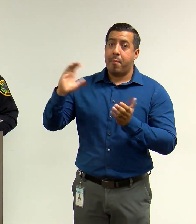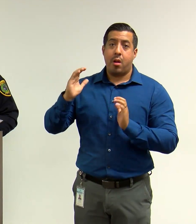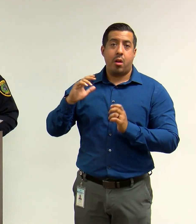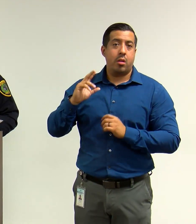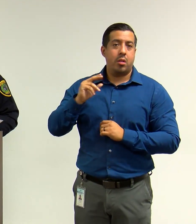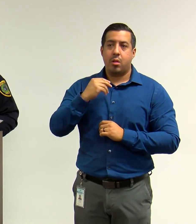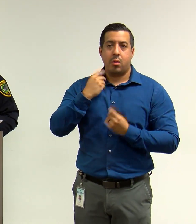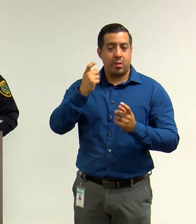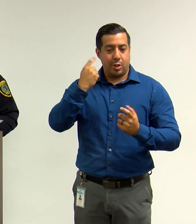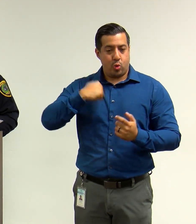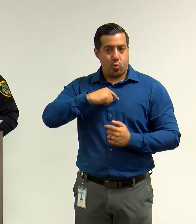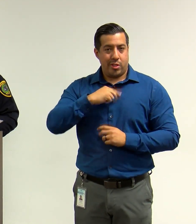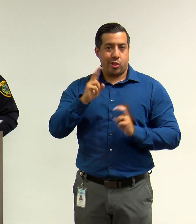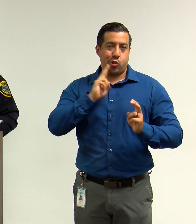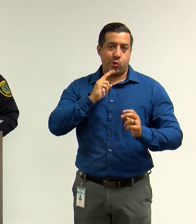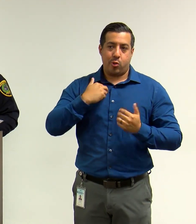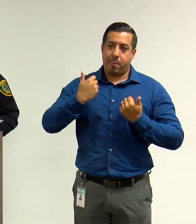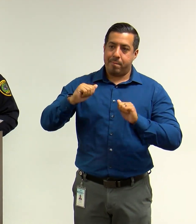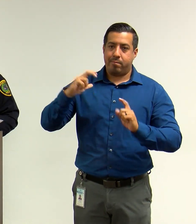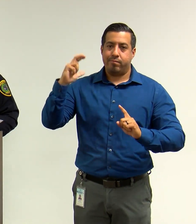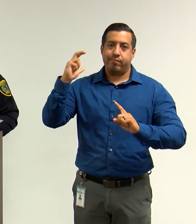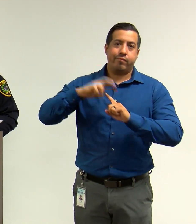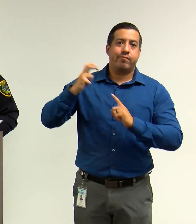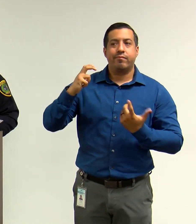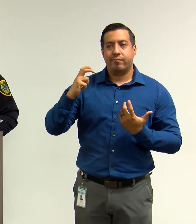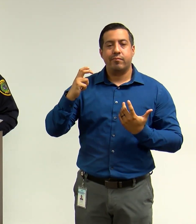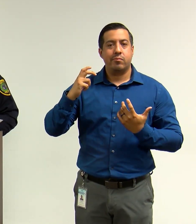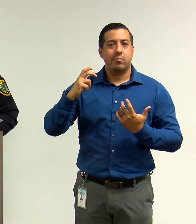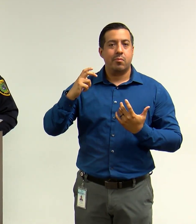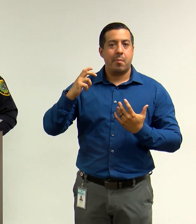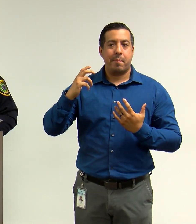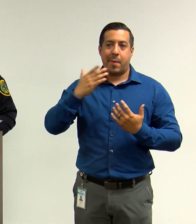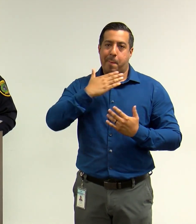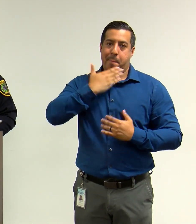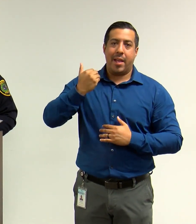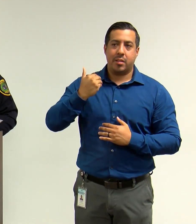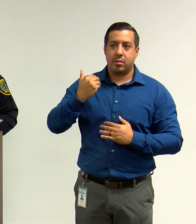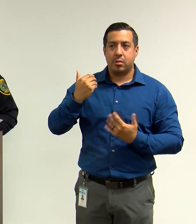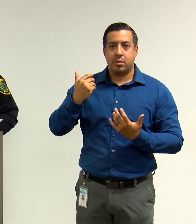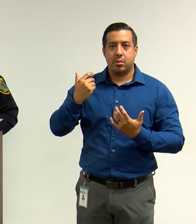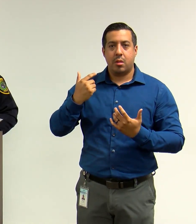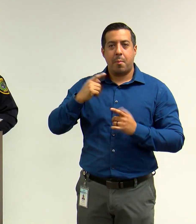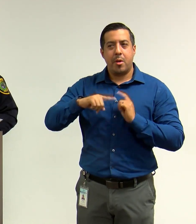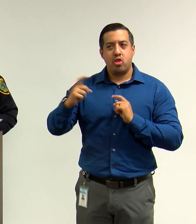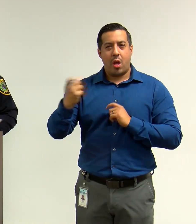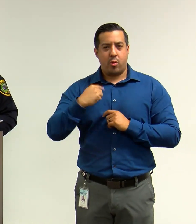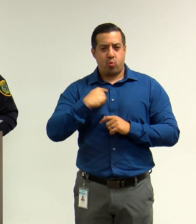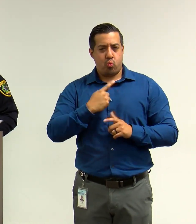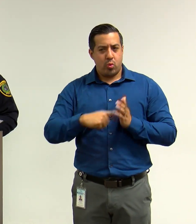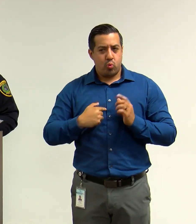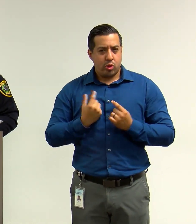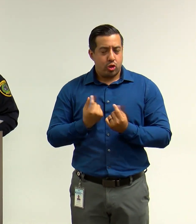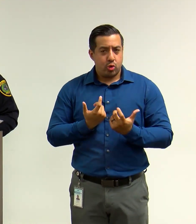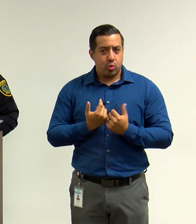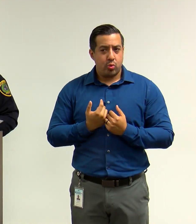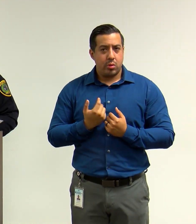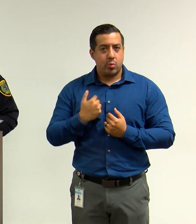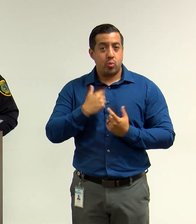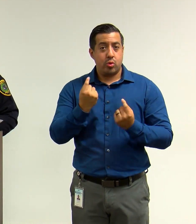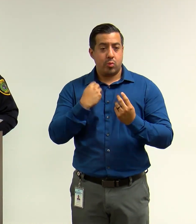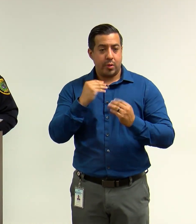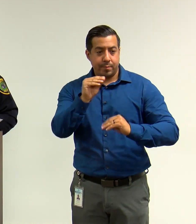city of Houston, and we want to be the best that we can do. So you asked what we've done. We've moved troops